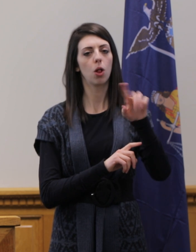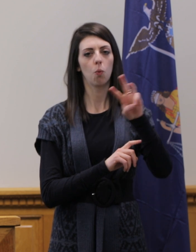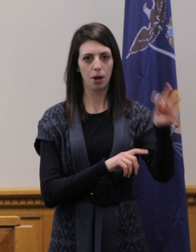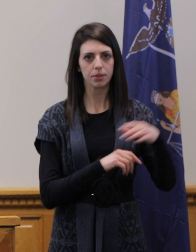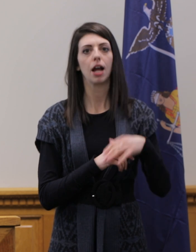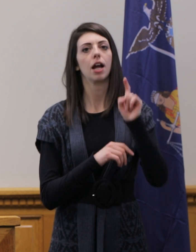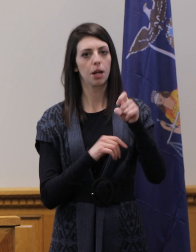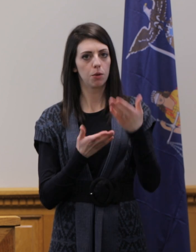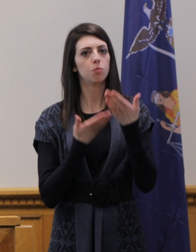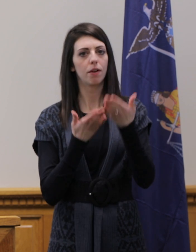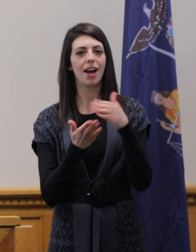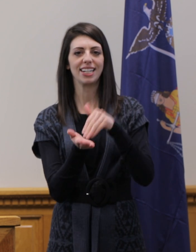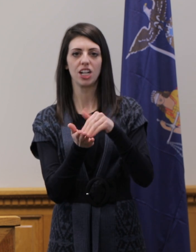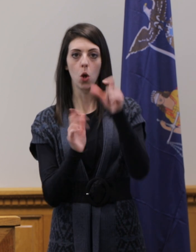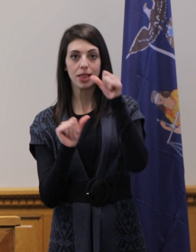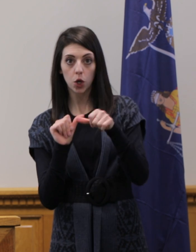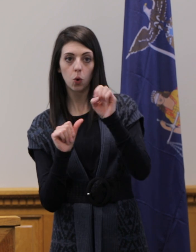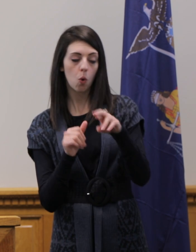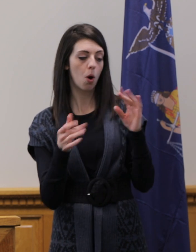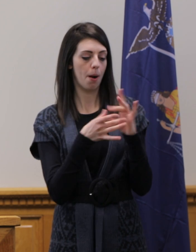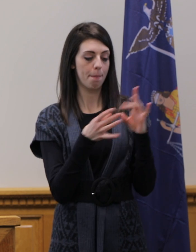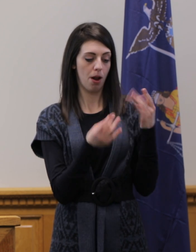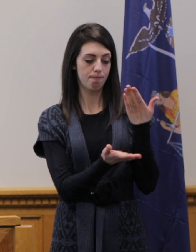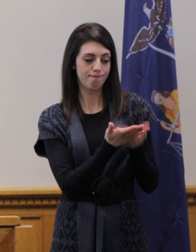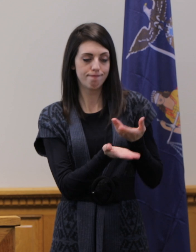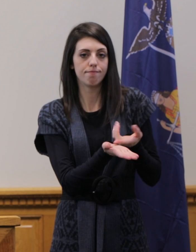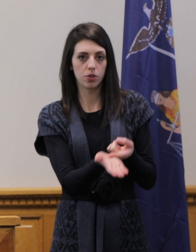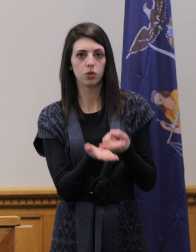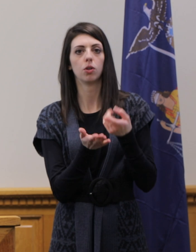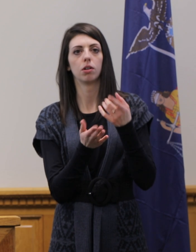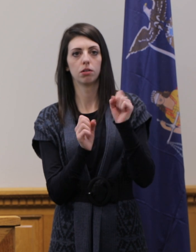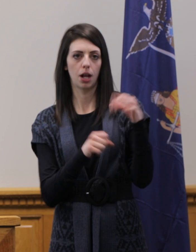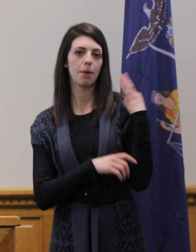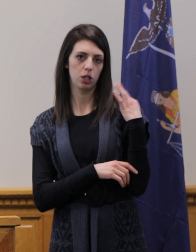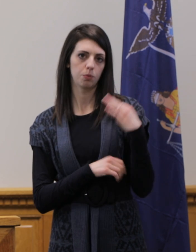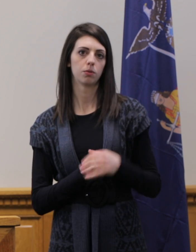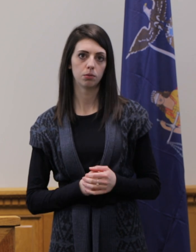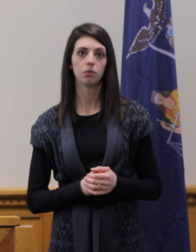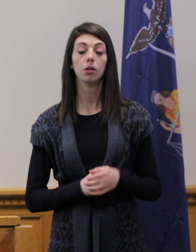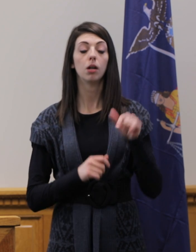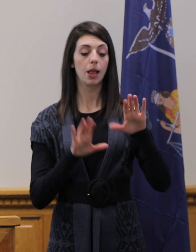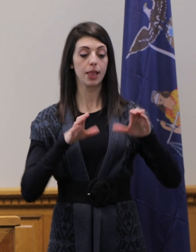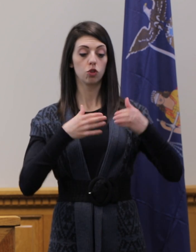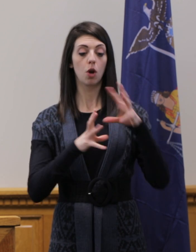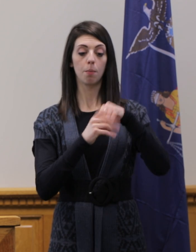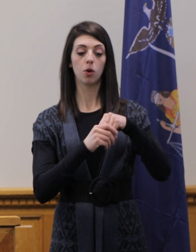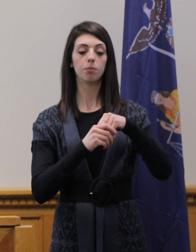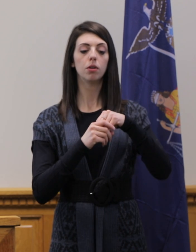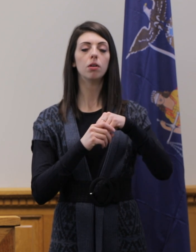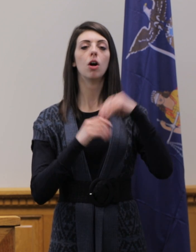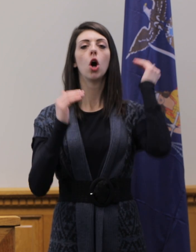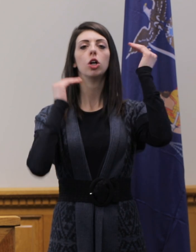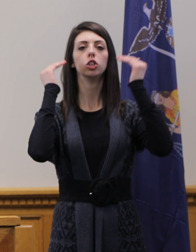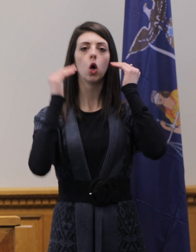provide a doctor's letter or medical statement to prove their eligibility. This group includes adults with